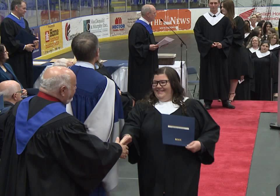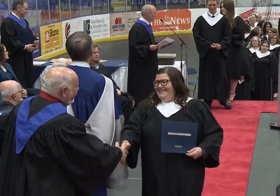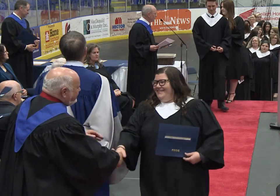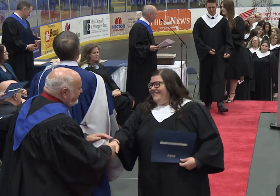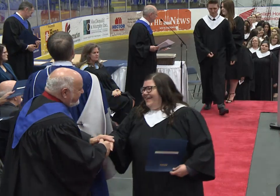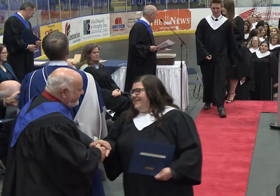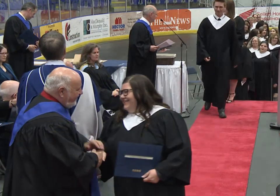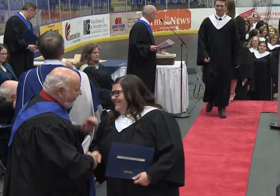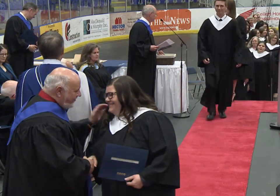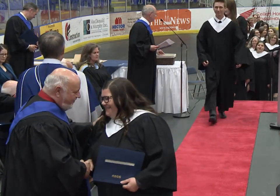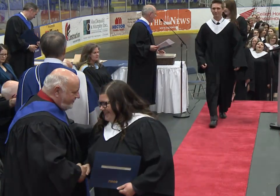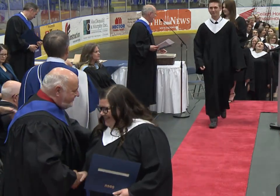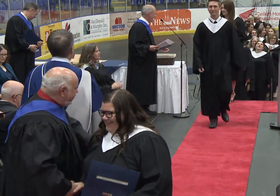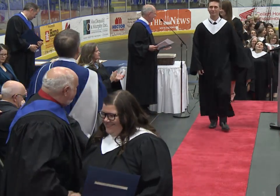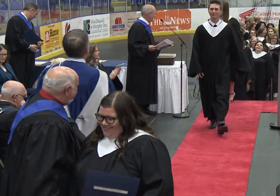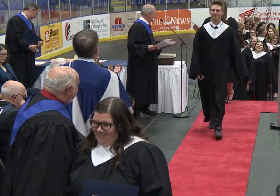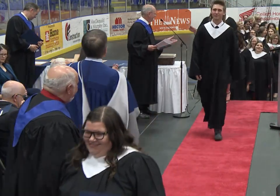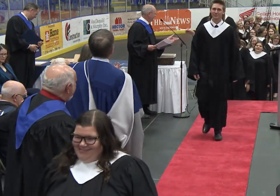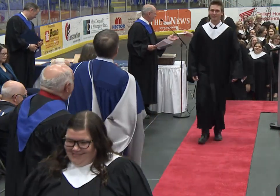Colby Russell.